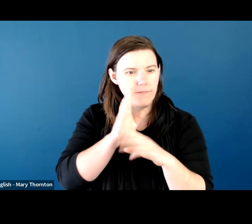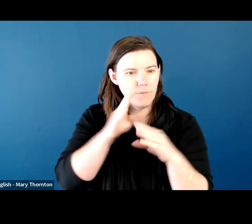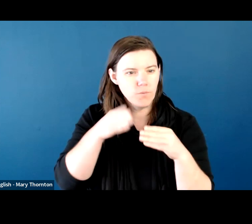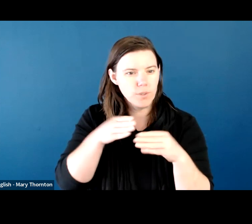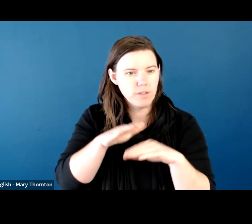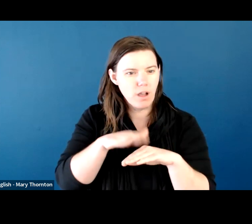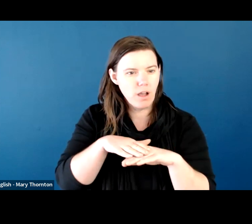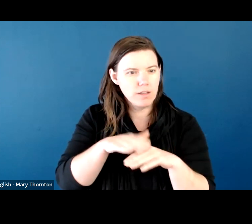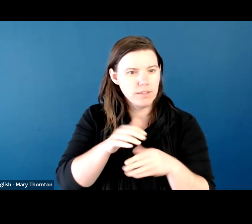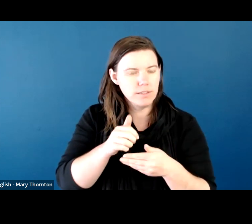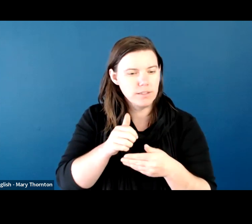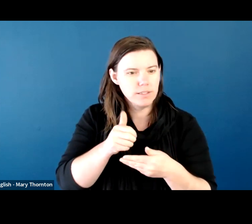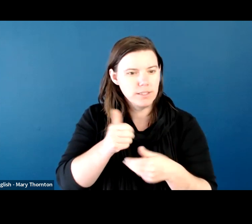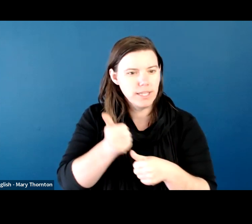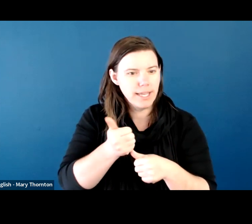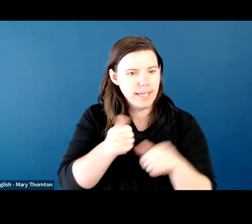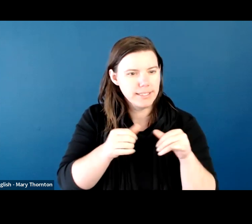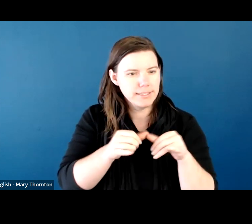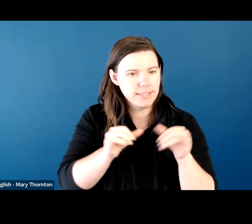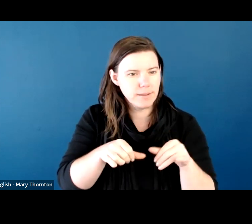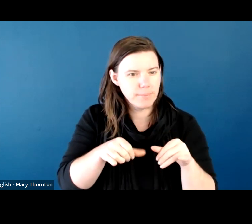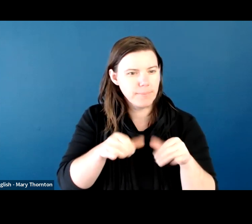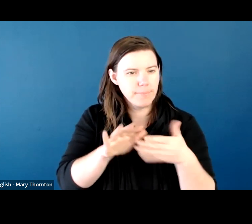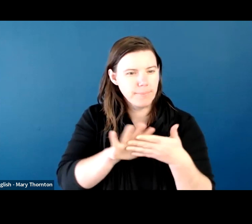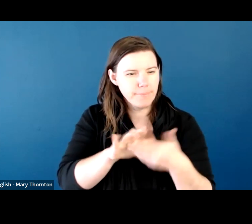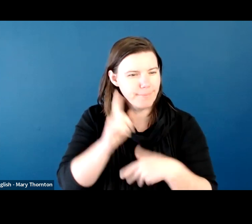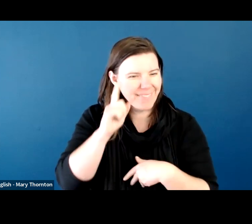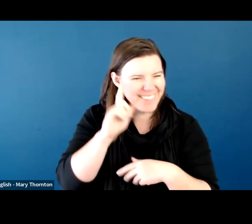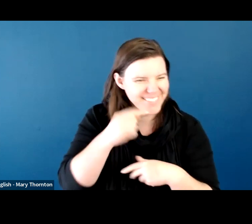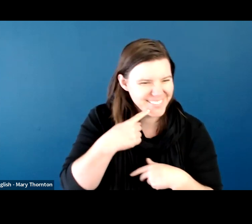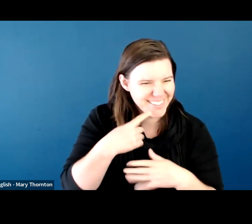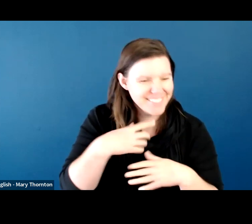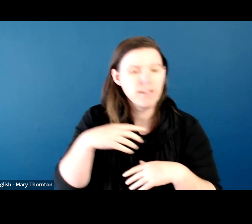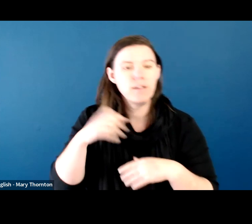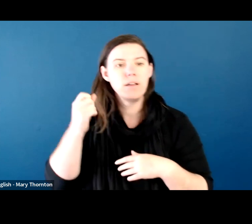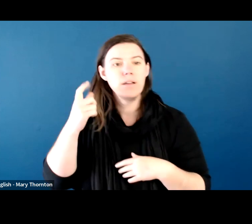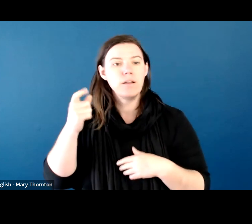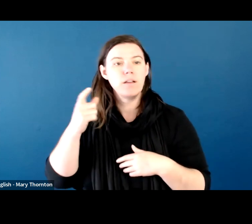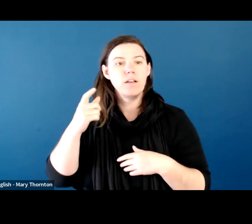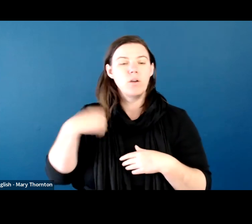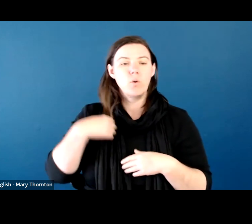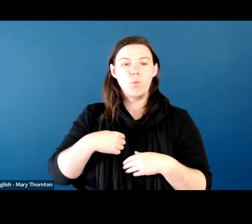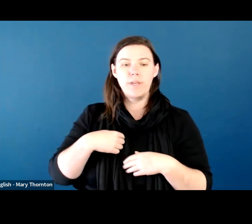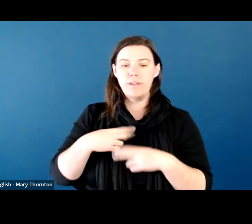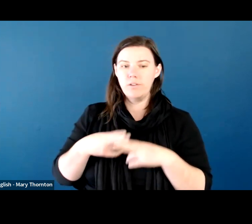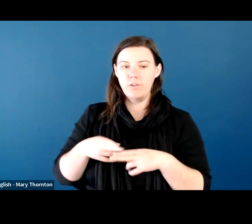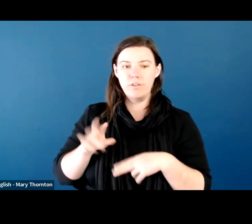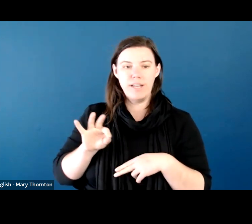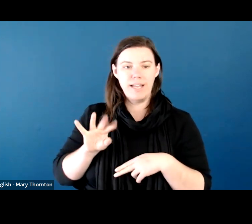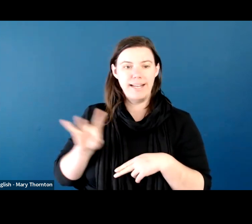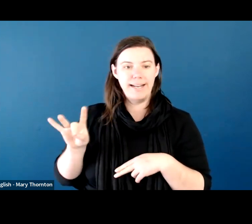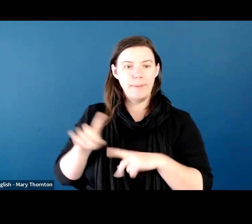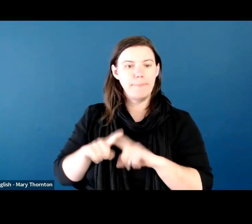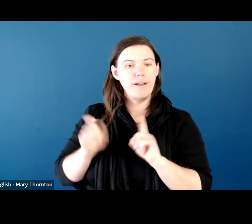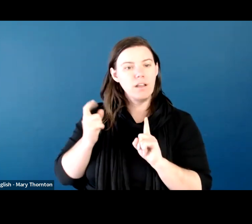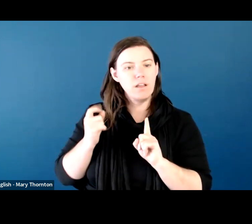we keep coming against is that crisis. Again, our charge here is 988, but it's an unfortunate fact that